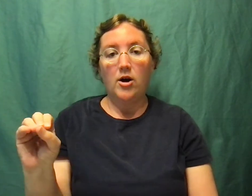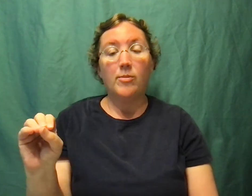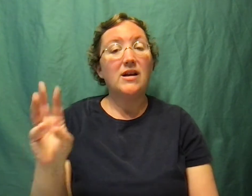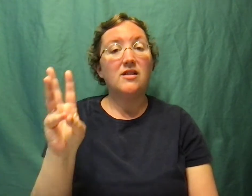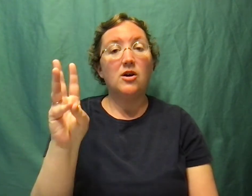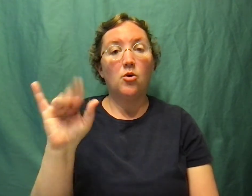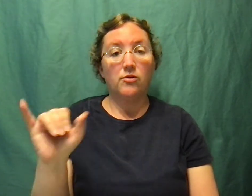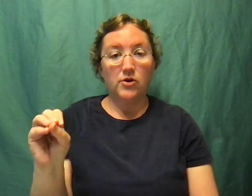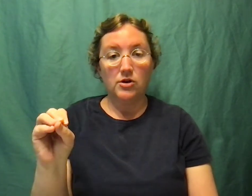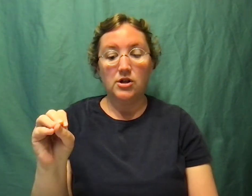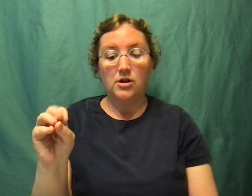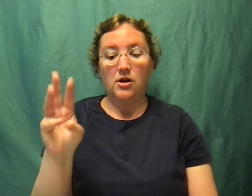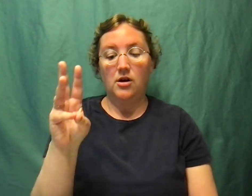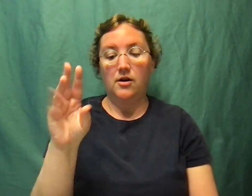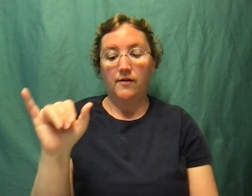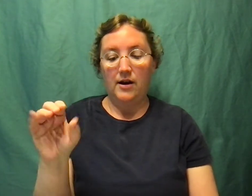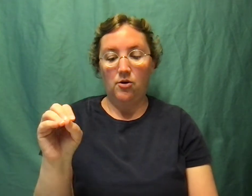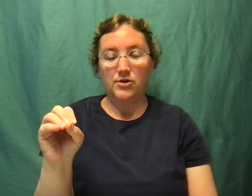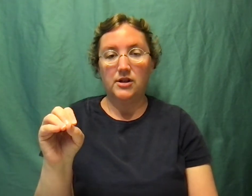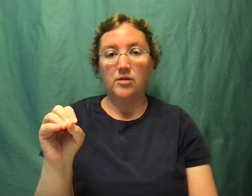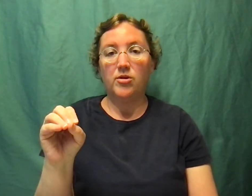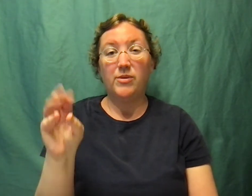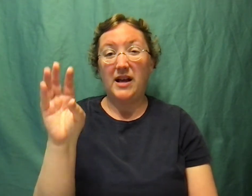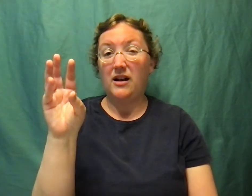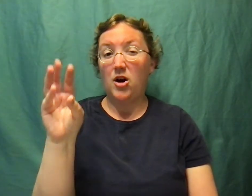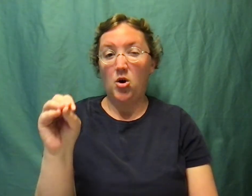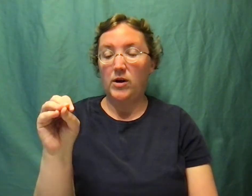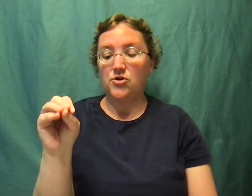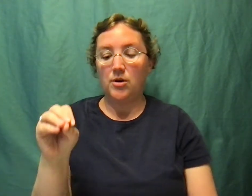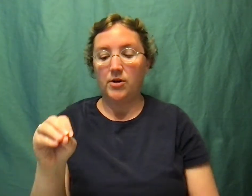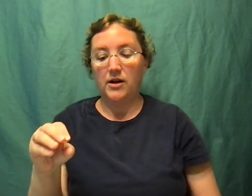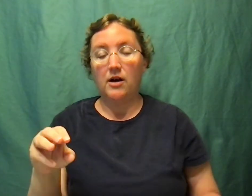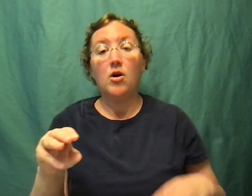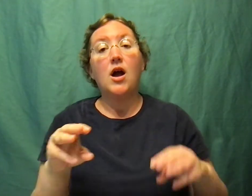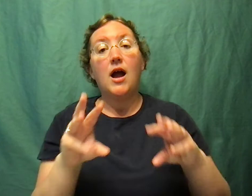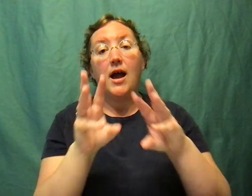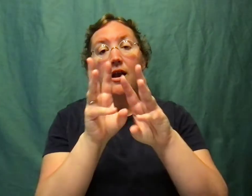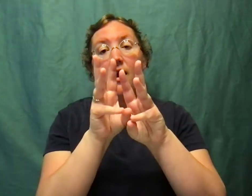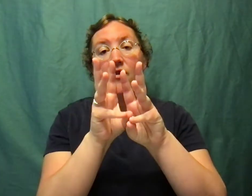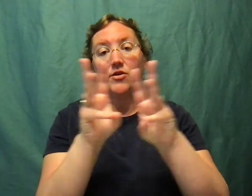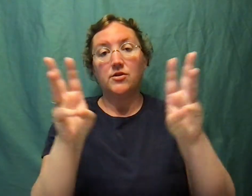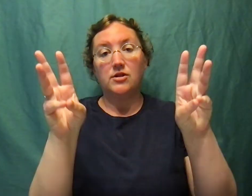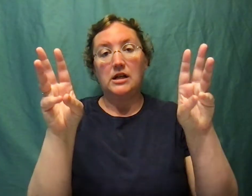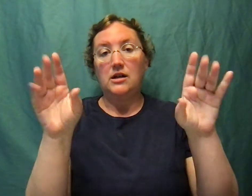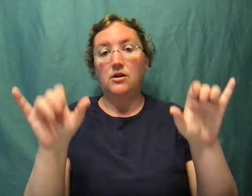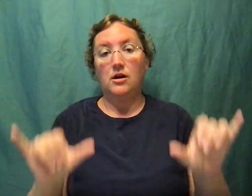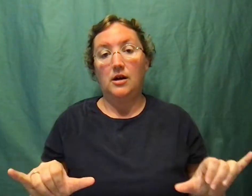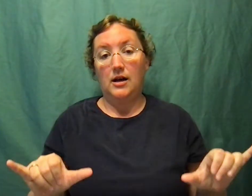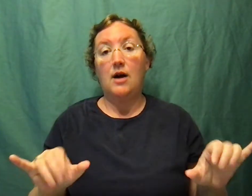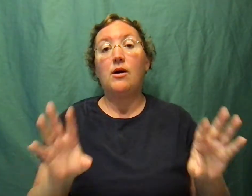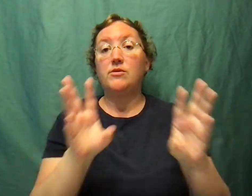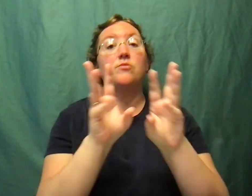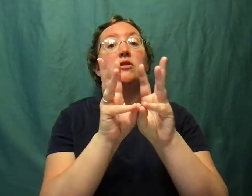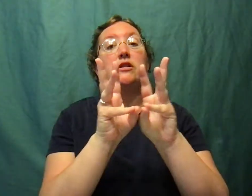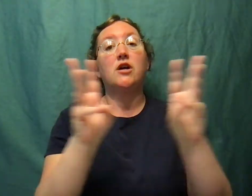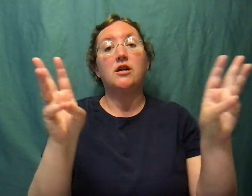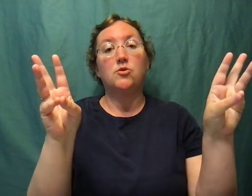Wyoming, the old version of that whole syllable, but that O gets dropped a lot now. And I've also seen, and how I was originally taught, is